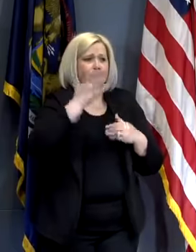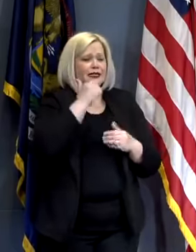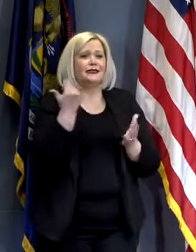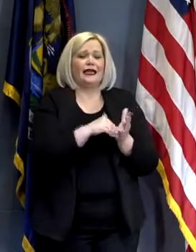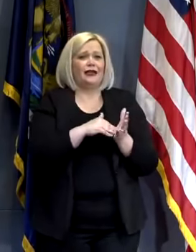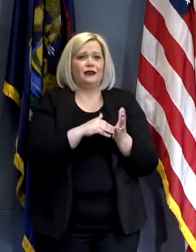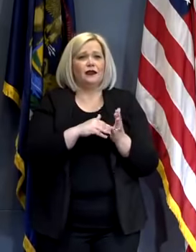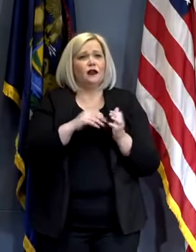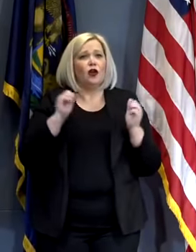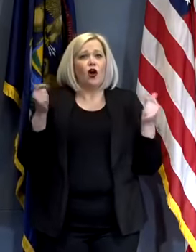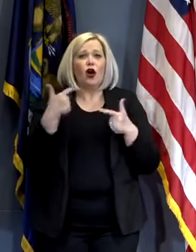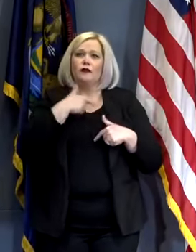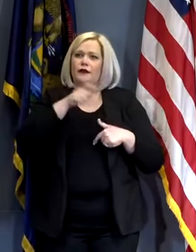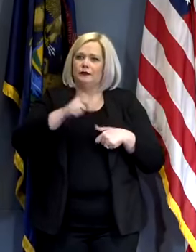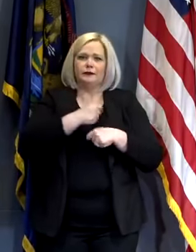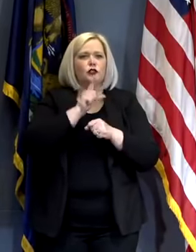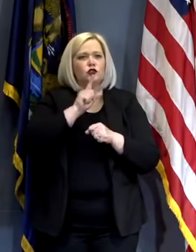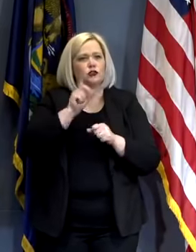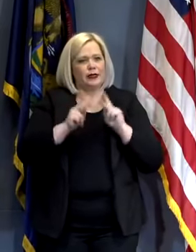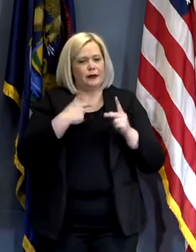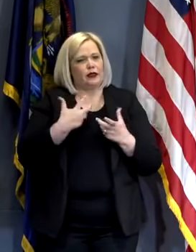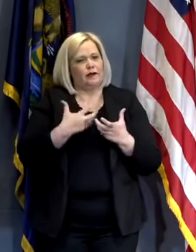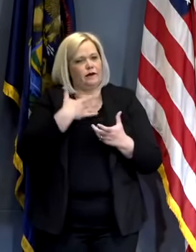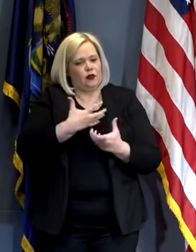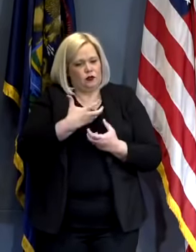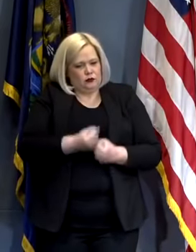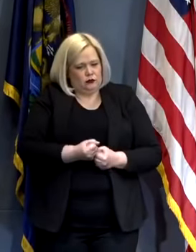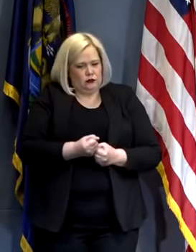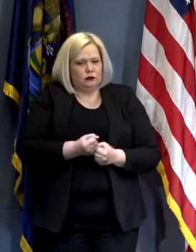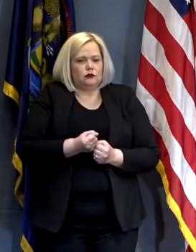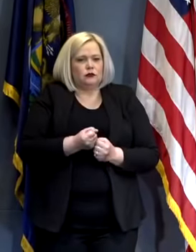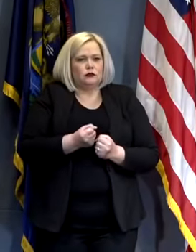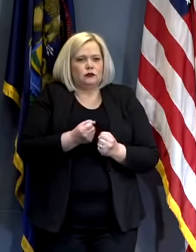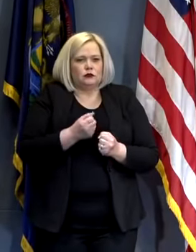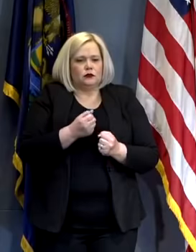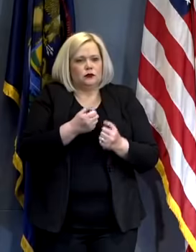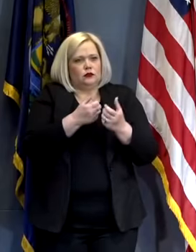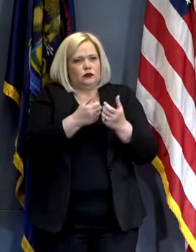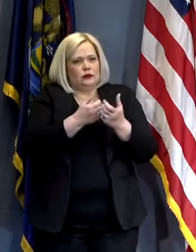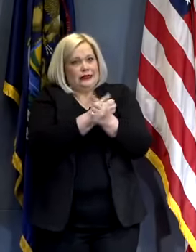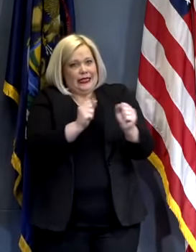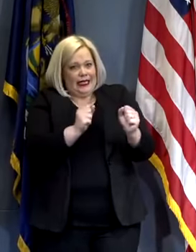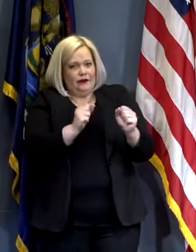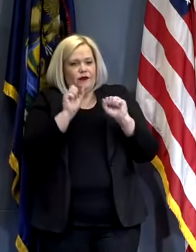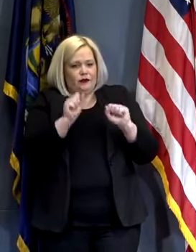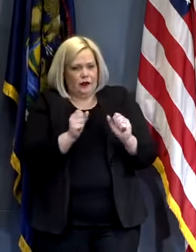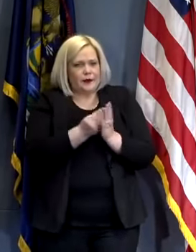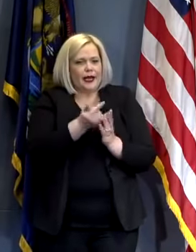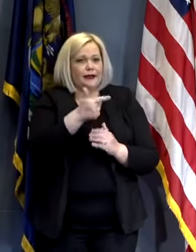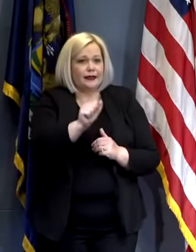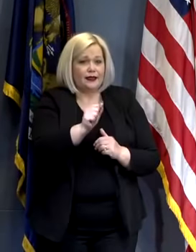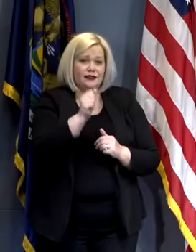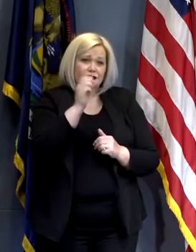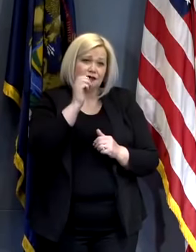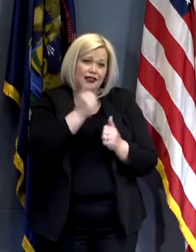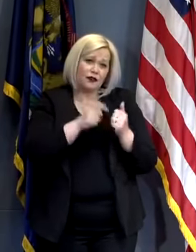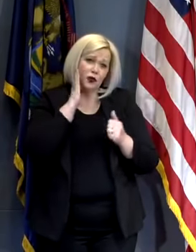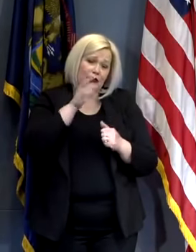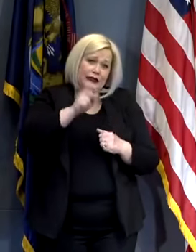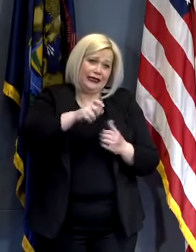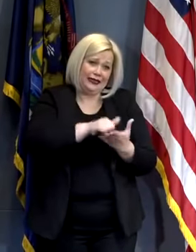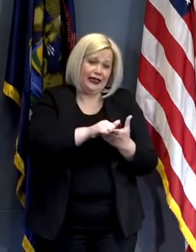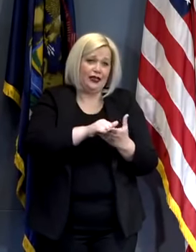in all of our interests to make sure that people can have confidence in the safety of you know, going to gas up, because everyone's going to need to. They